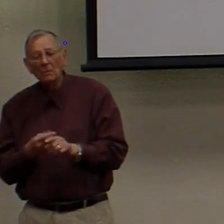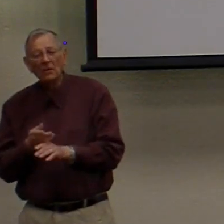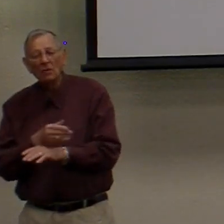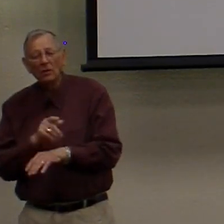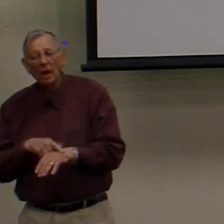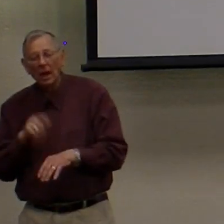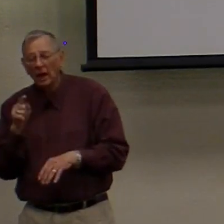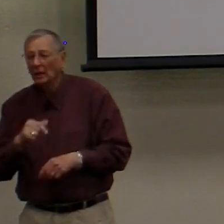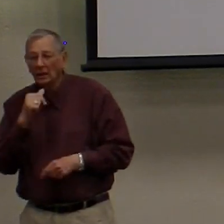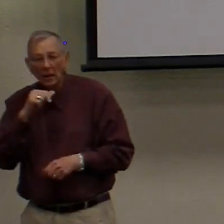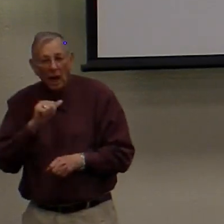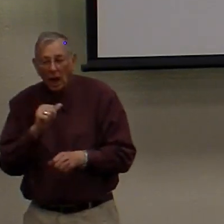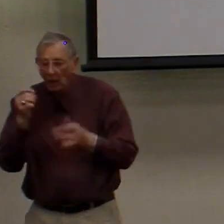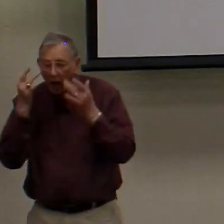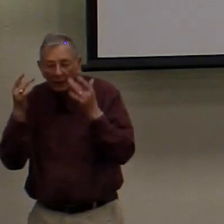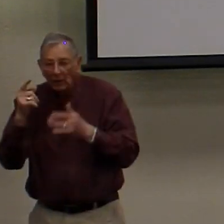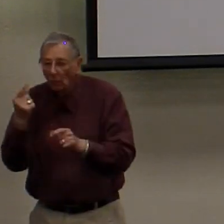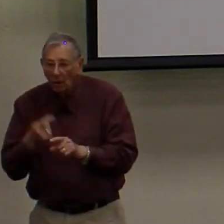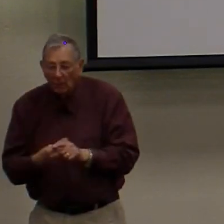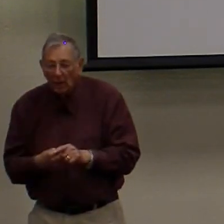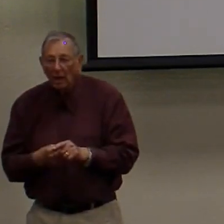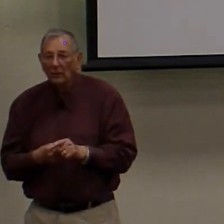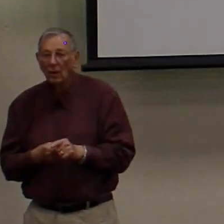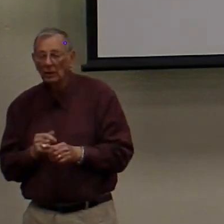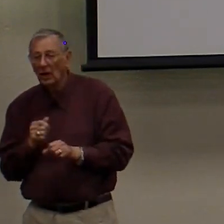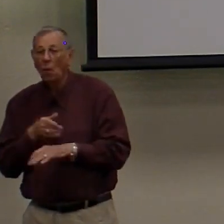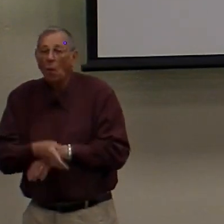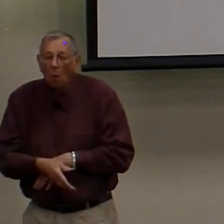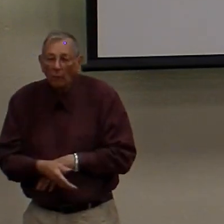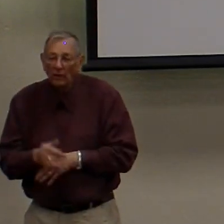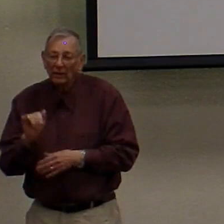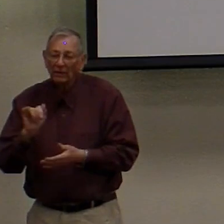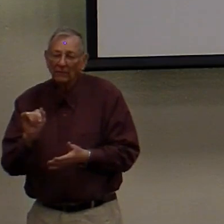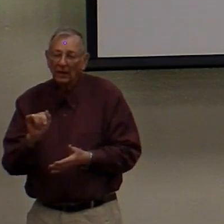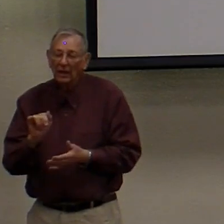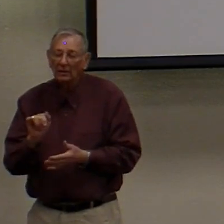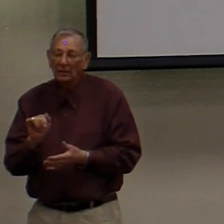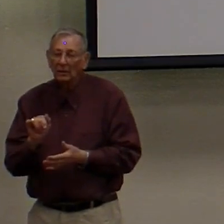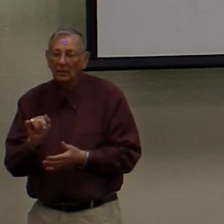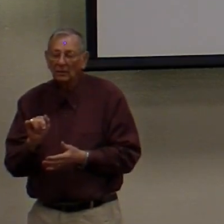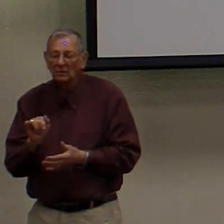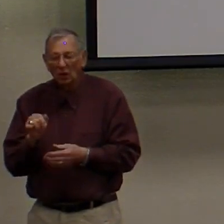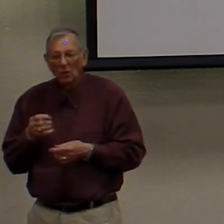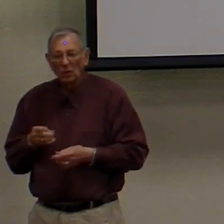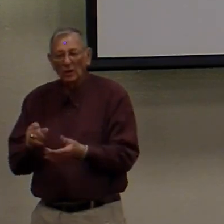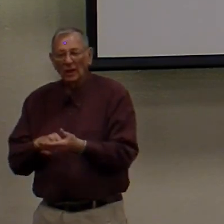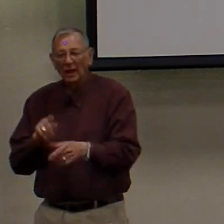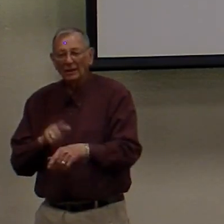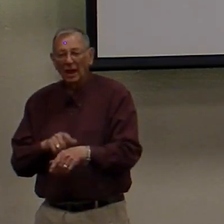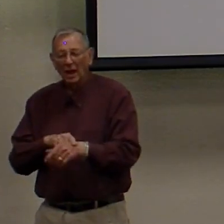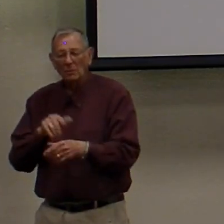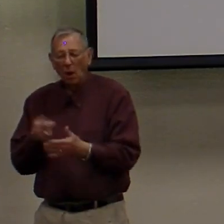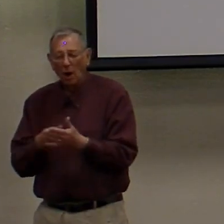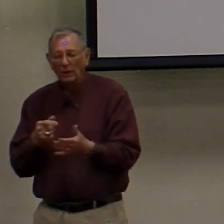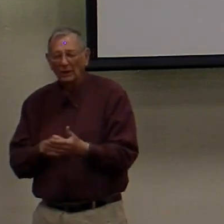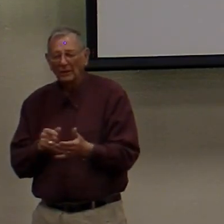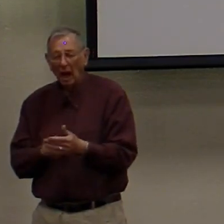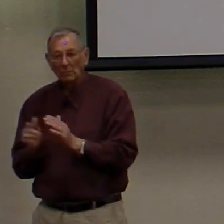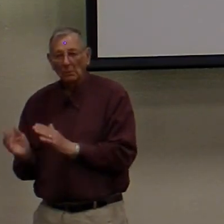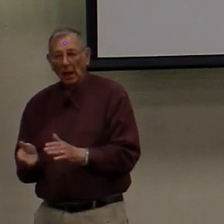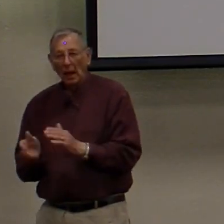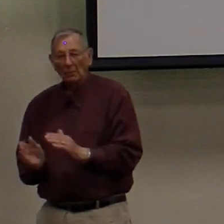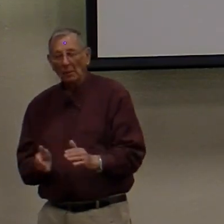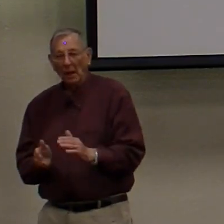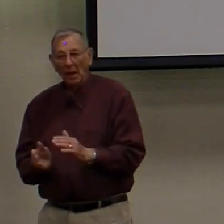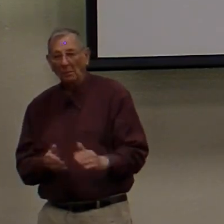I had to not wear contacts for a month. I had to get over the infection. Well, in the meantime, there was all of this time to prepare